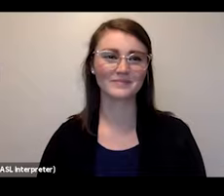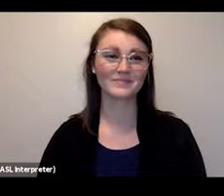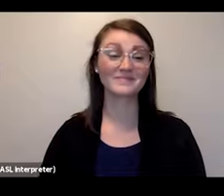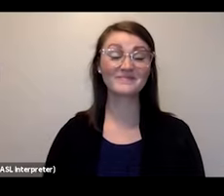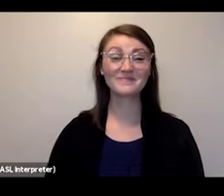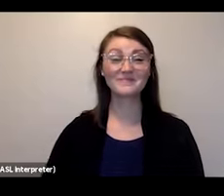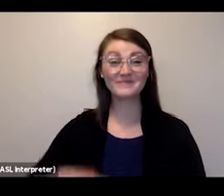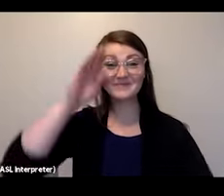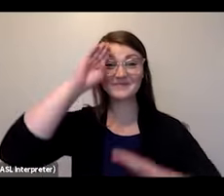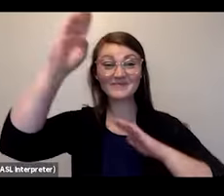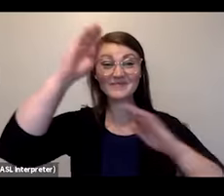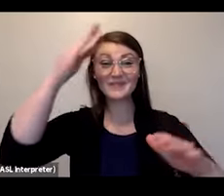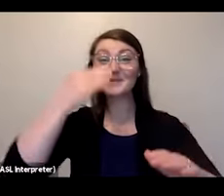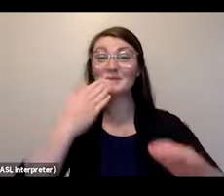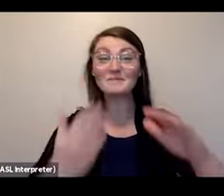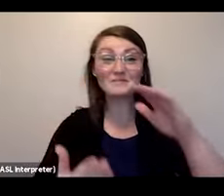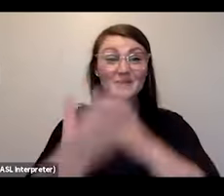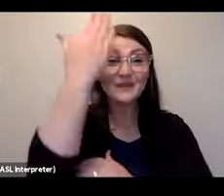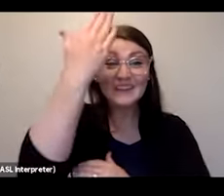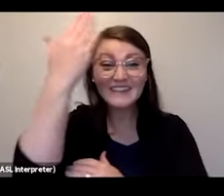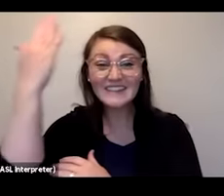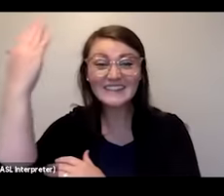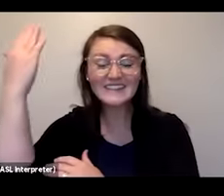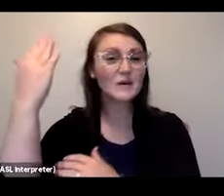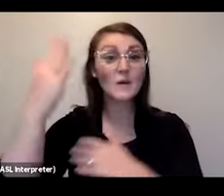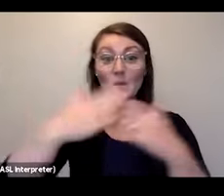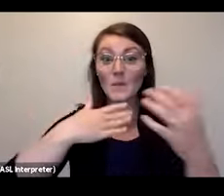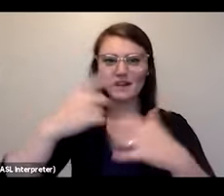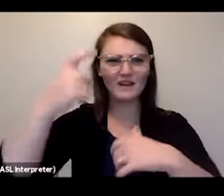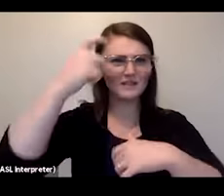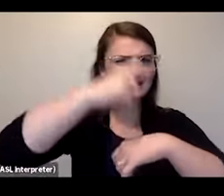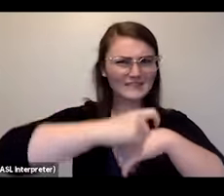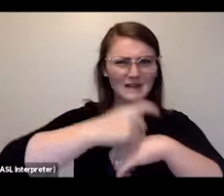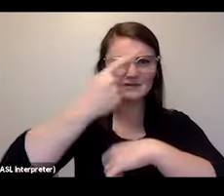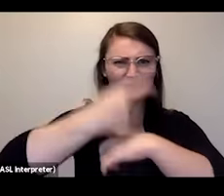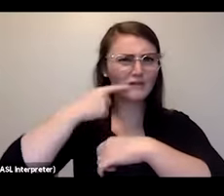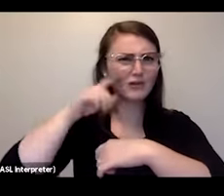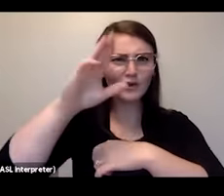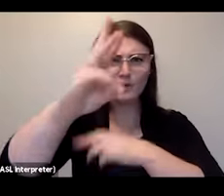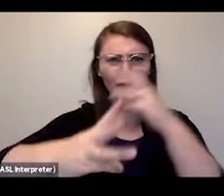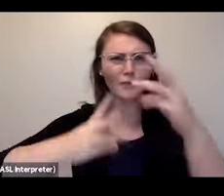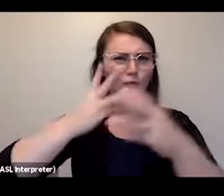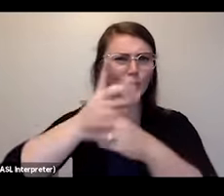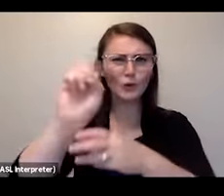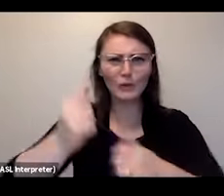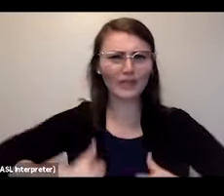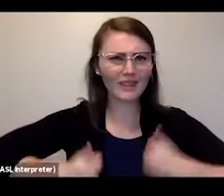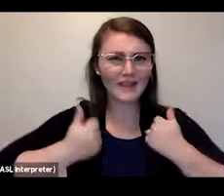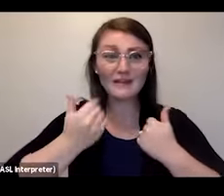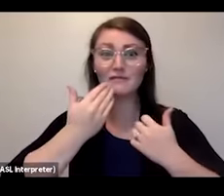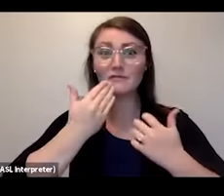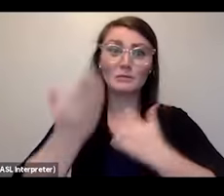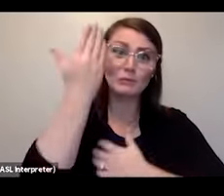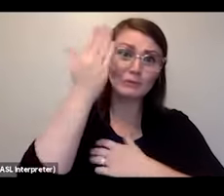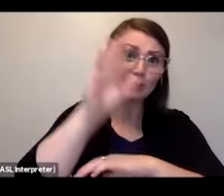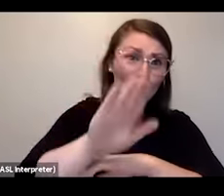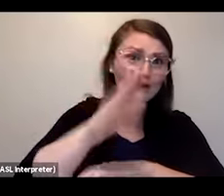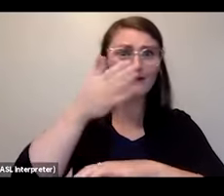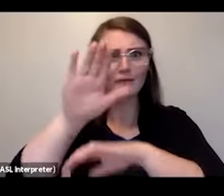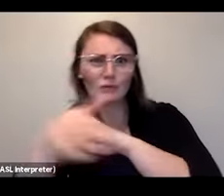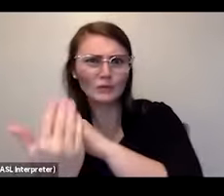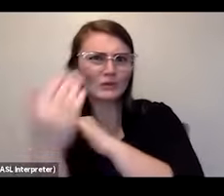Hello and good morning, everyone, or good whatever time of day it is in your part of the world. I am so incredibly